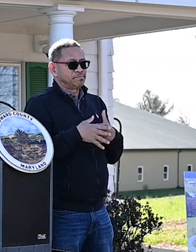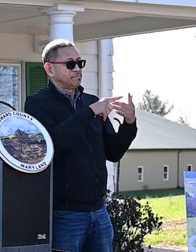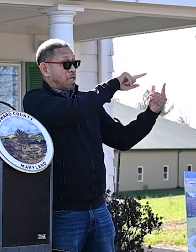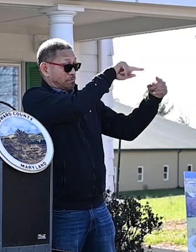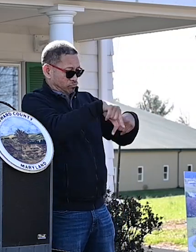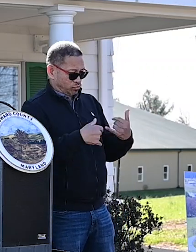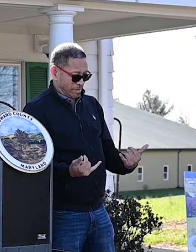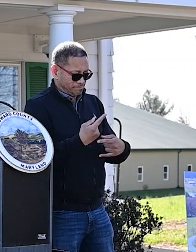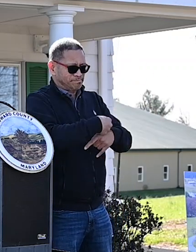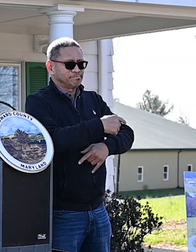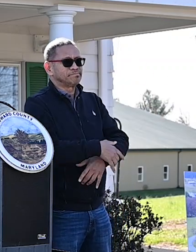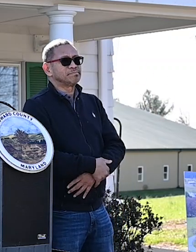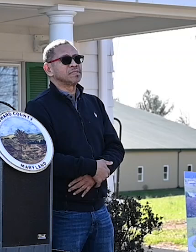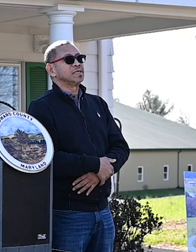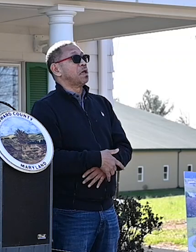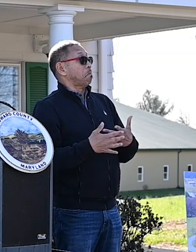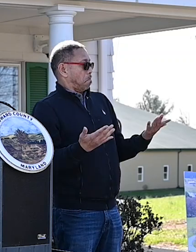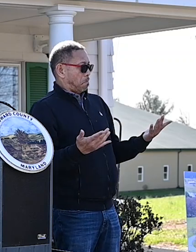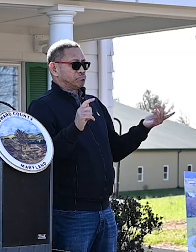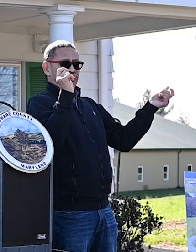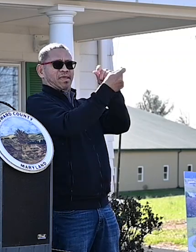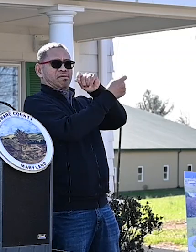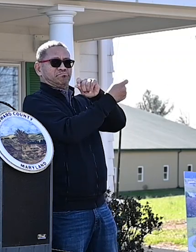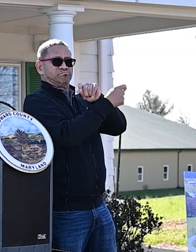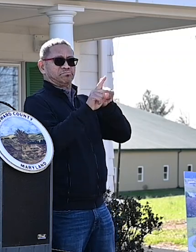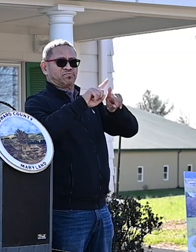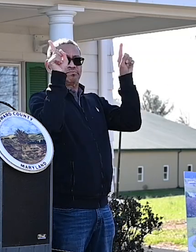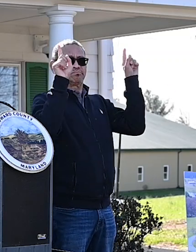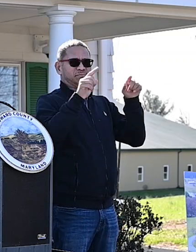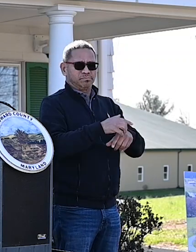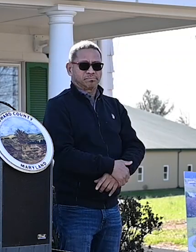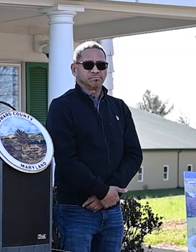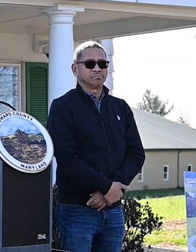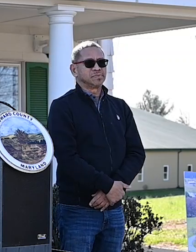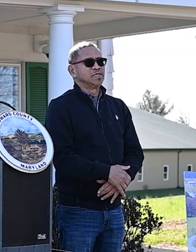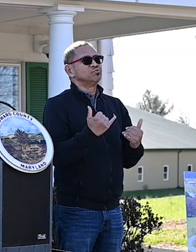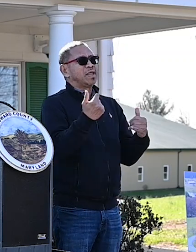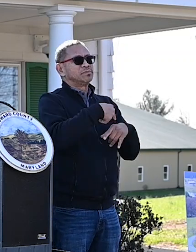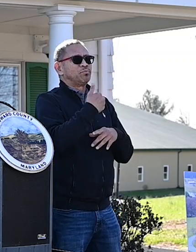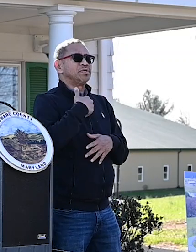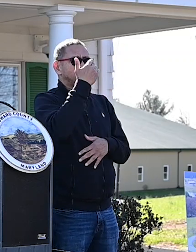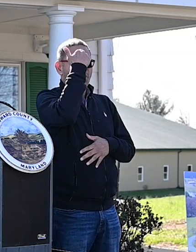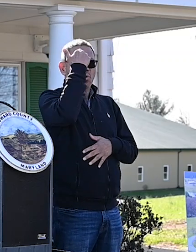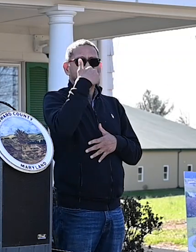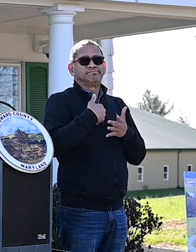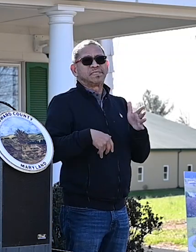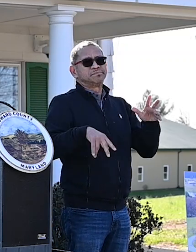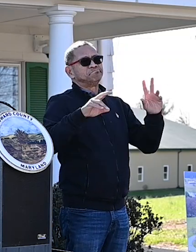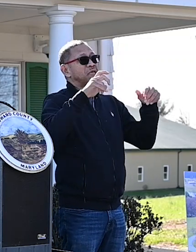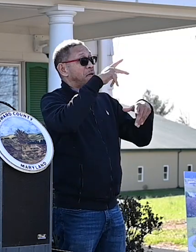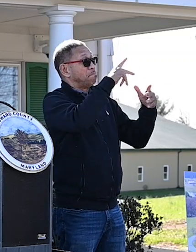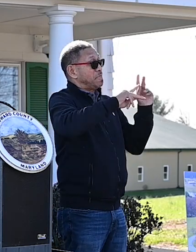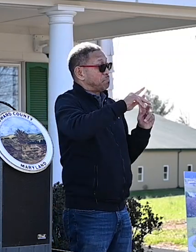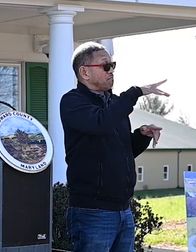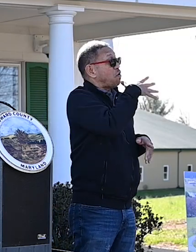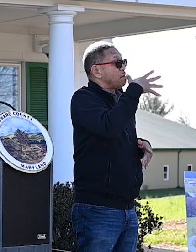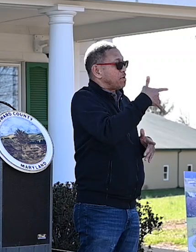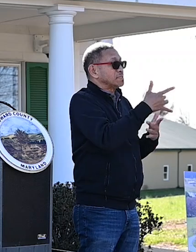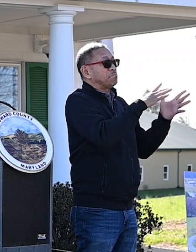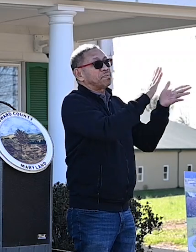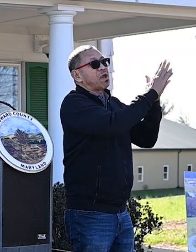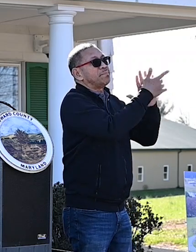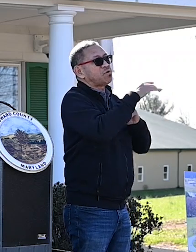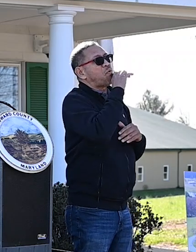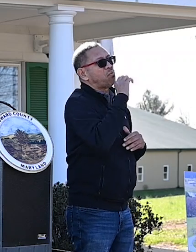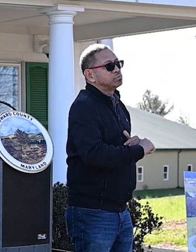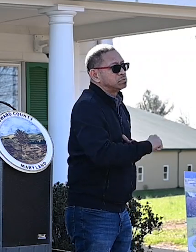today, and the scene is rapidly changing. Today we know of the issue. The population of farmers is growing older and